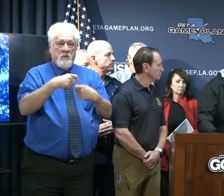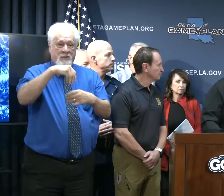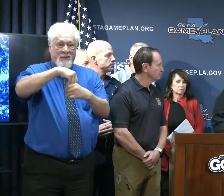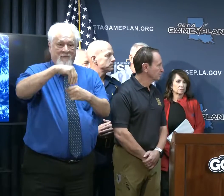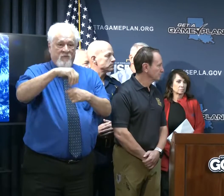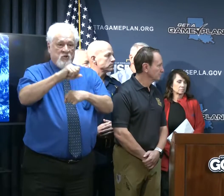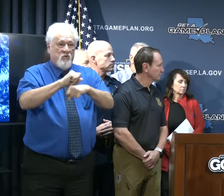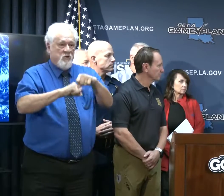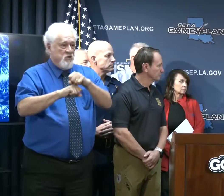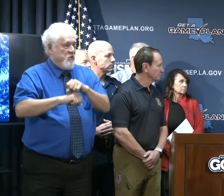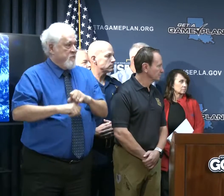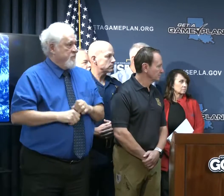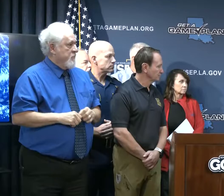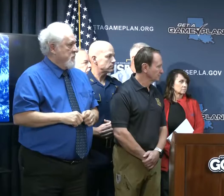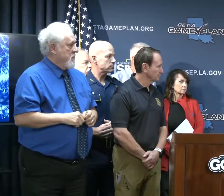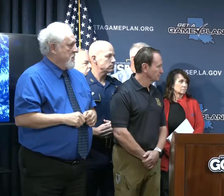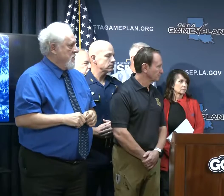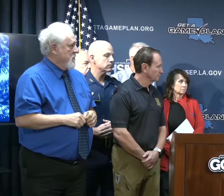Ladies.